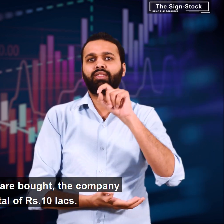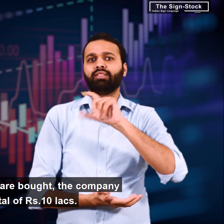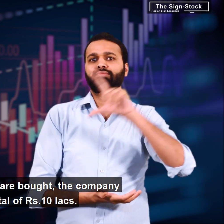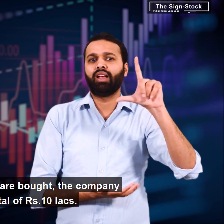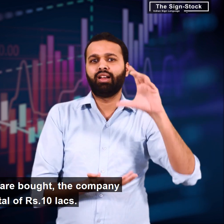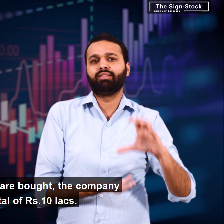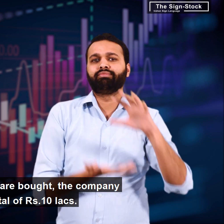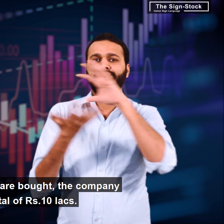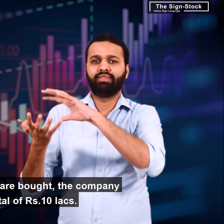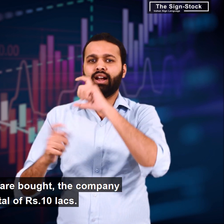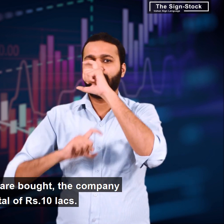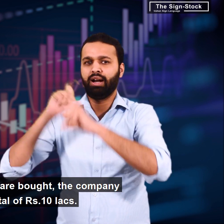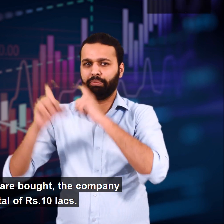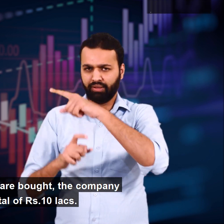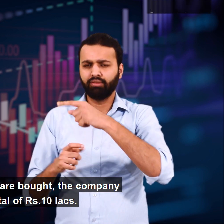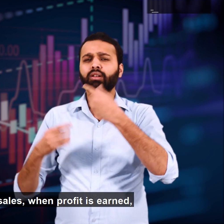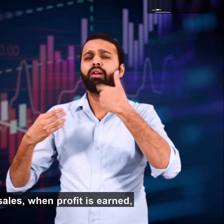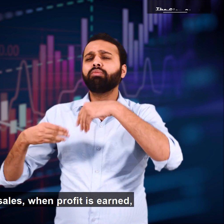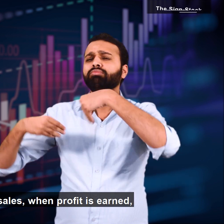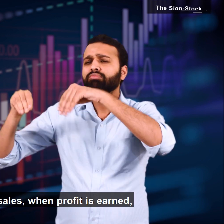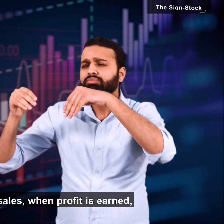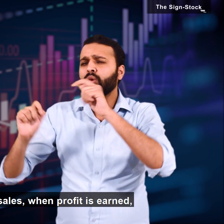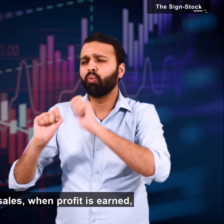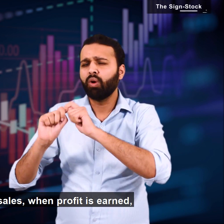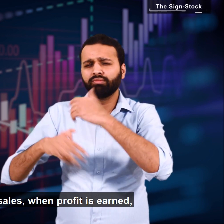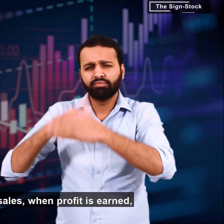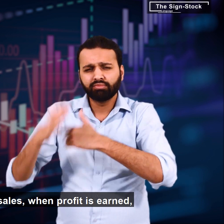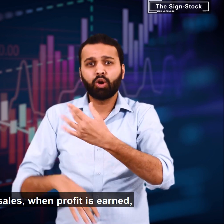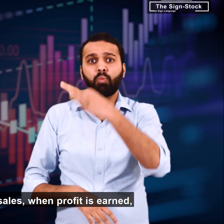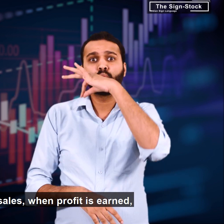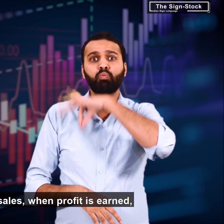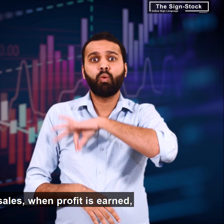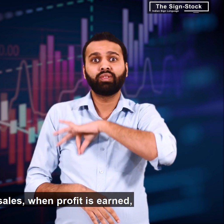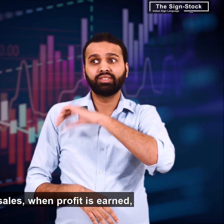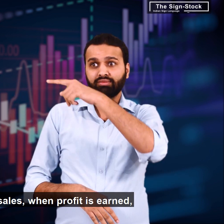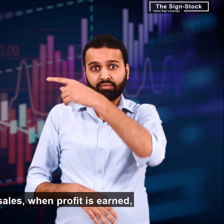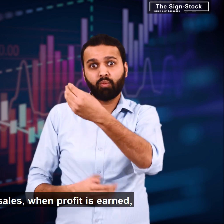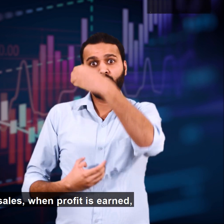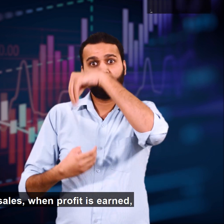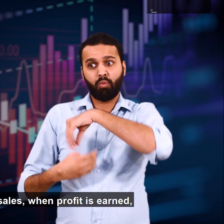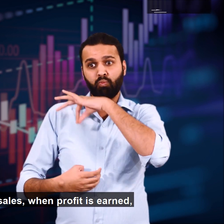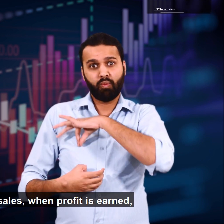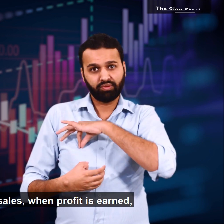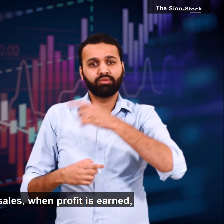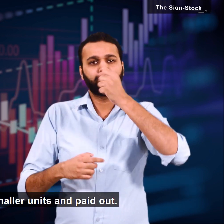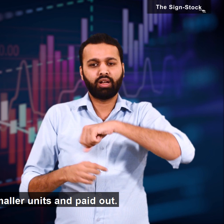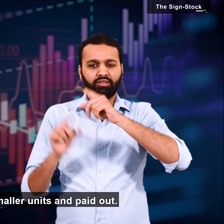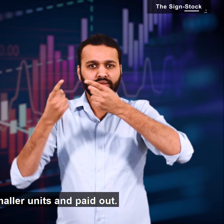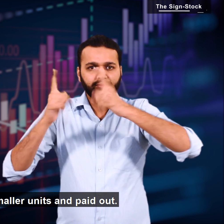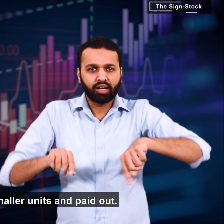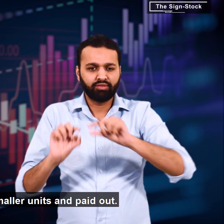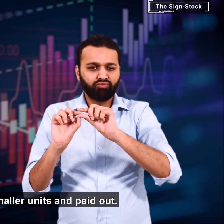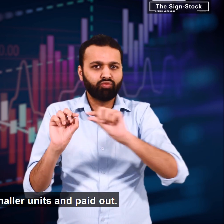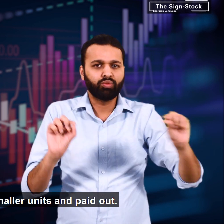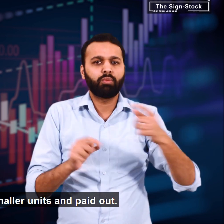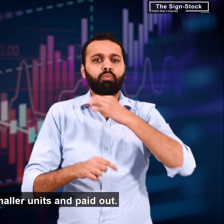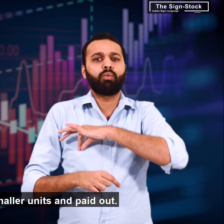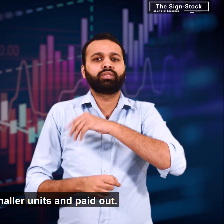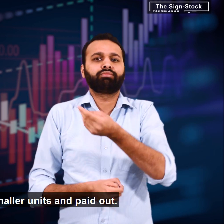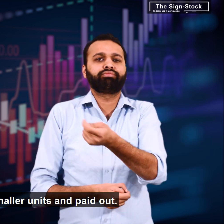a capital of 10 lakh rupees. After production and sales, when profit is earned, it is divided into smaller